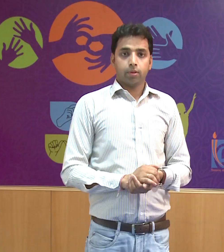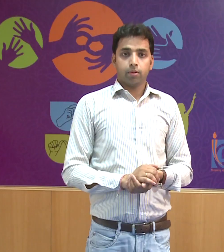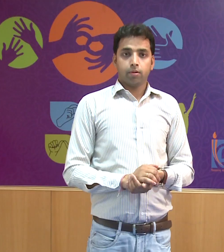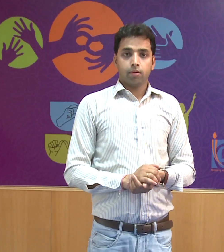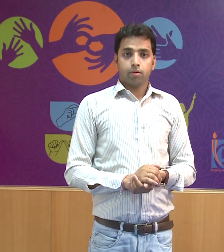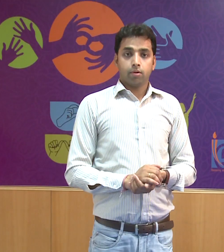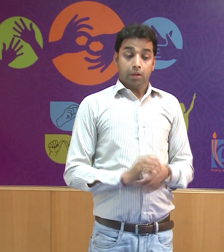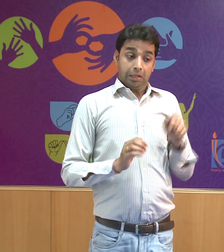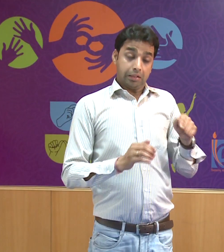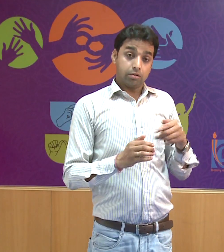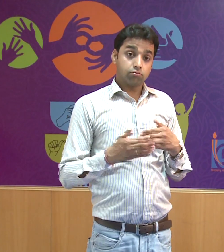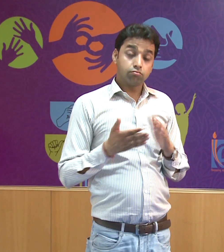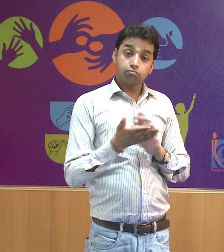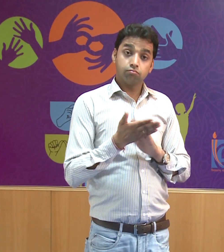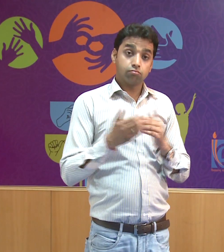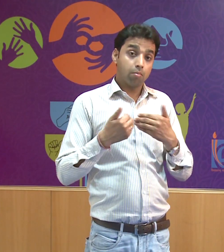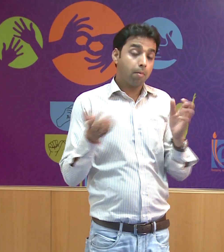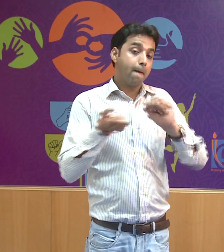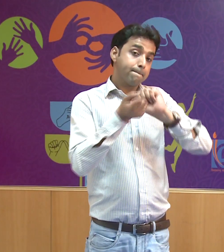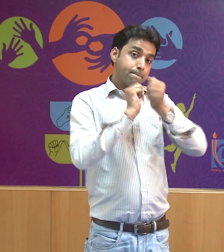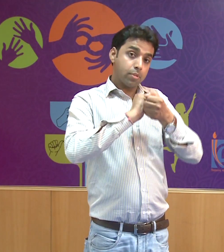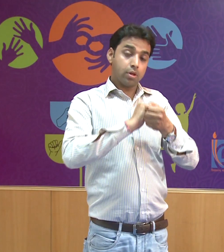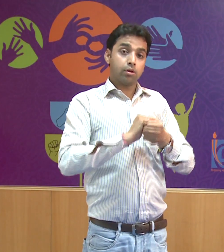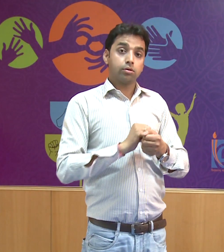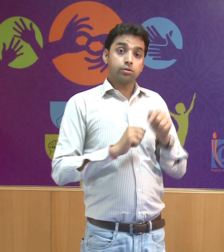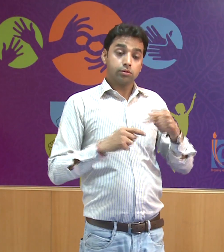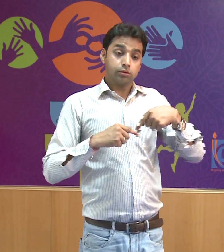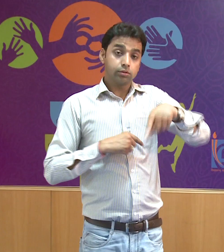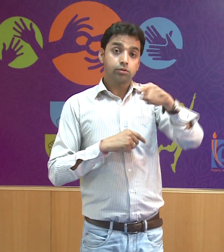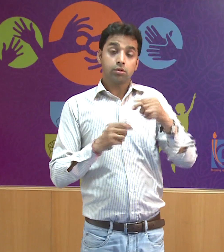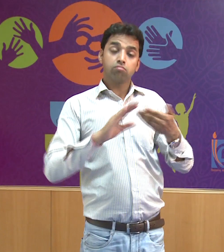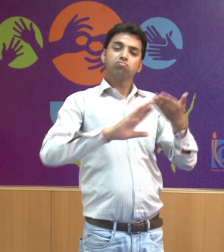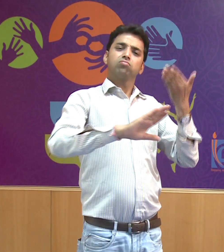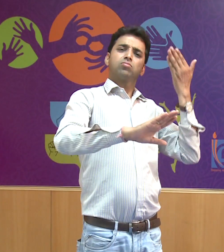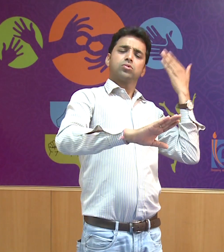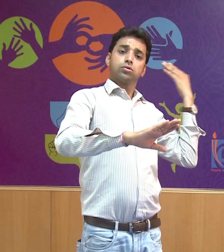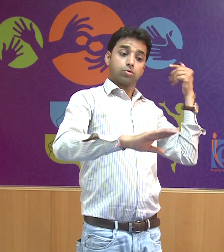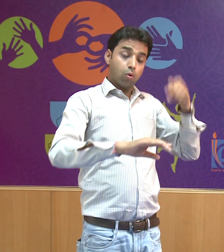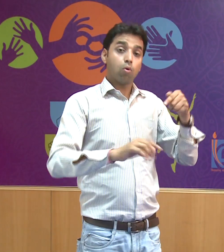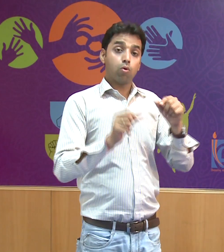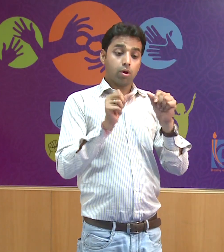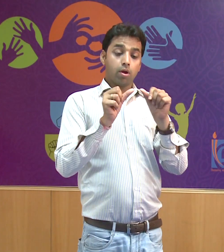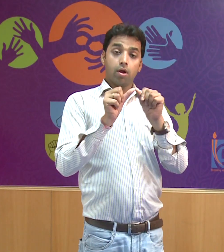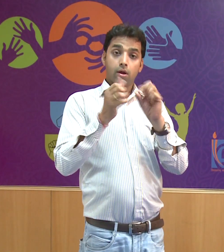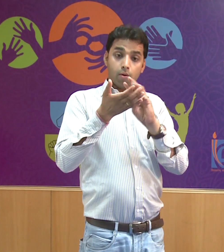This was a major change since ancient and medieval period